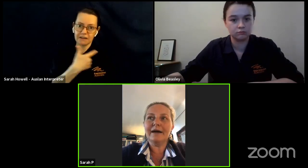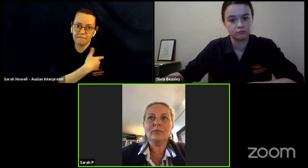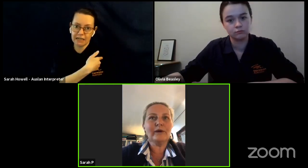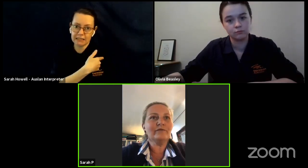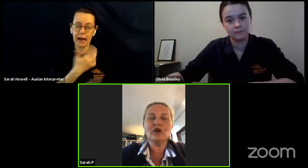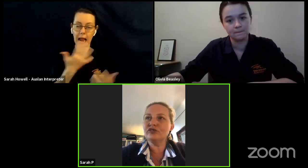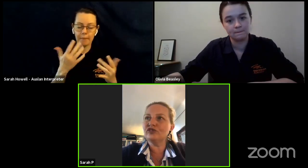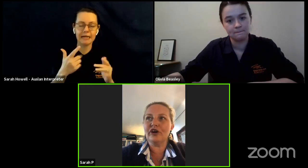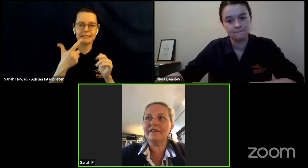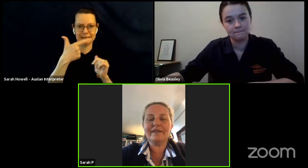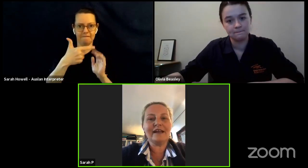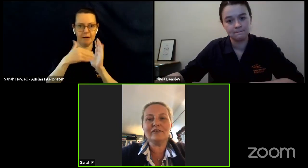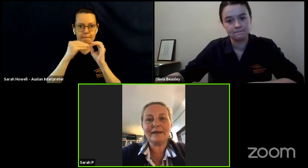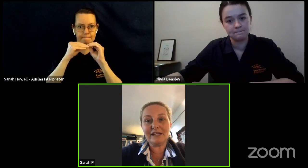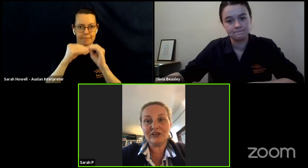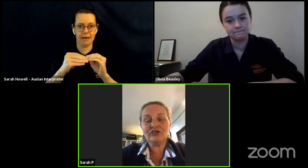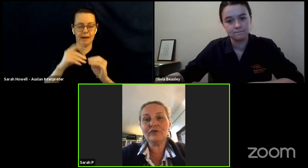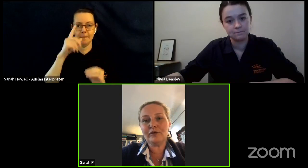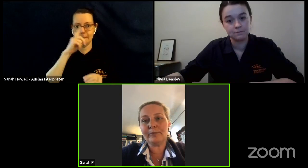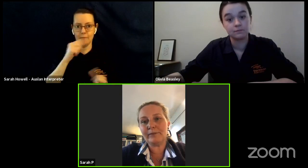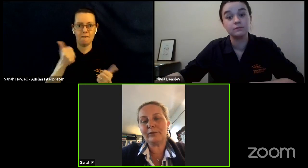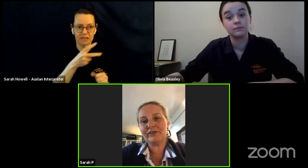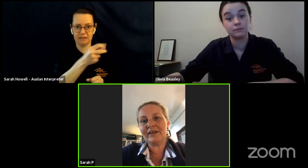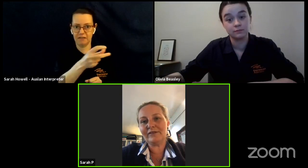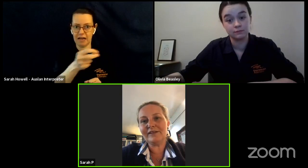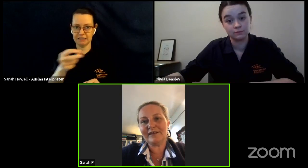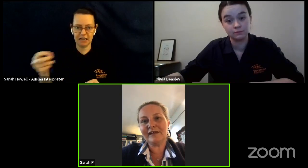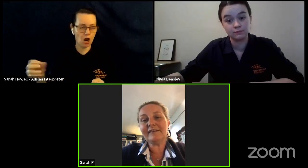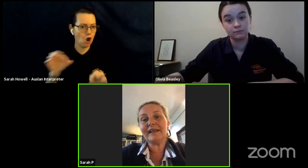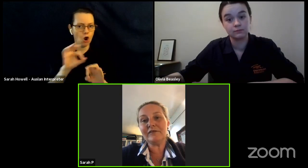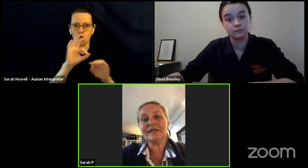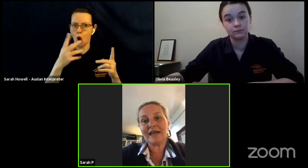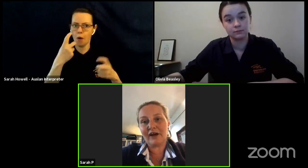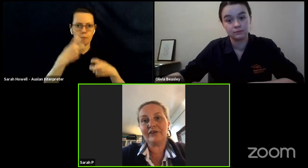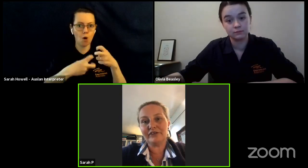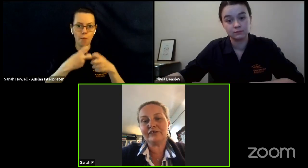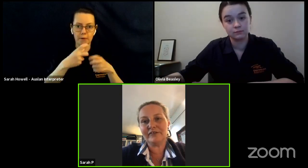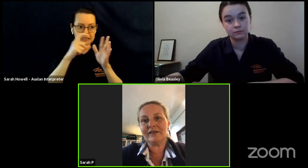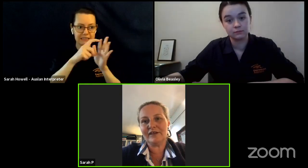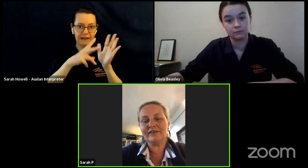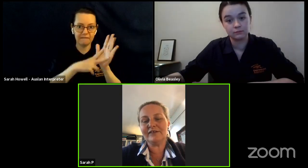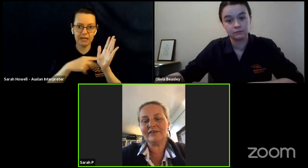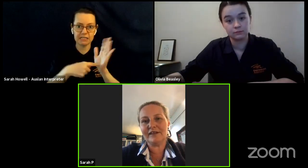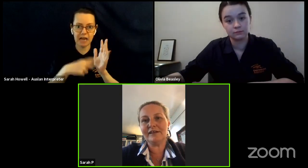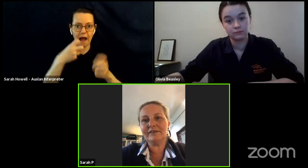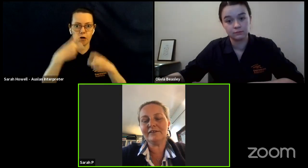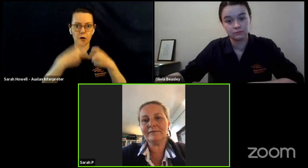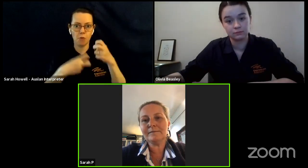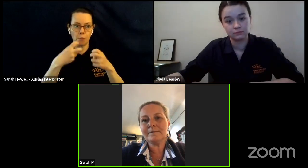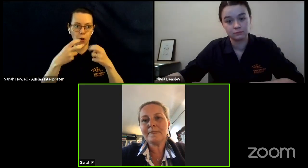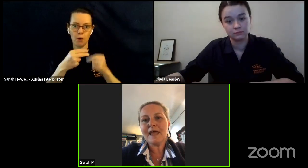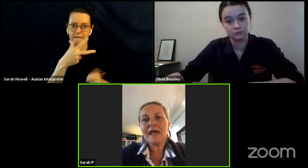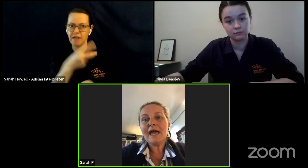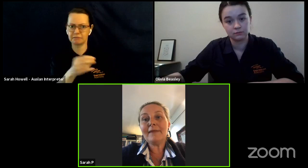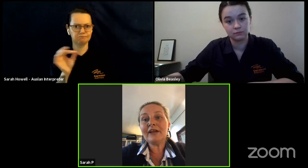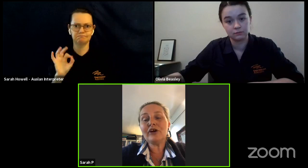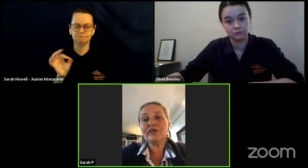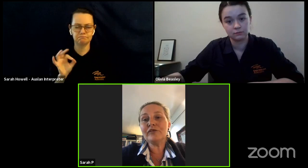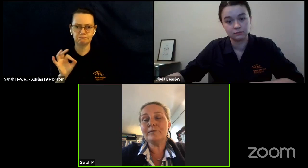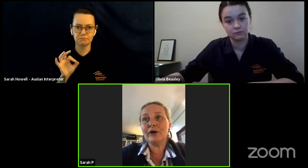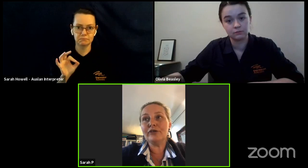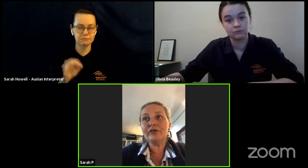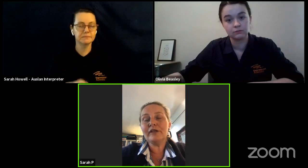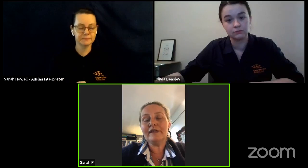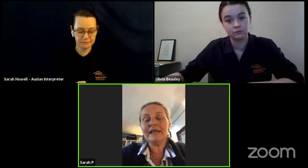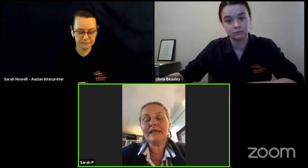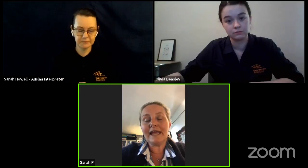We have not shown that that has been an issue for people with DVTs, even current DVTs. And that goes